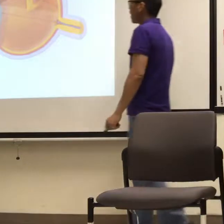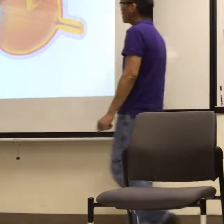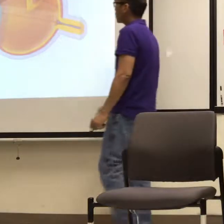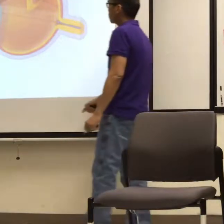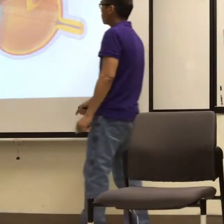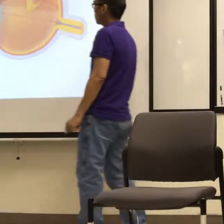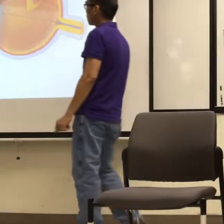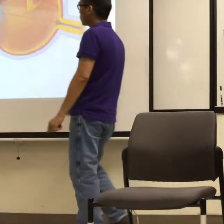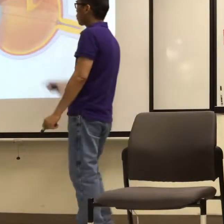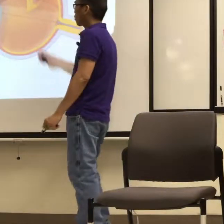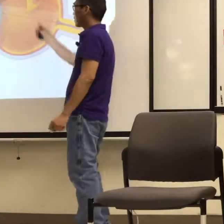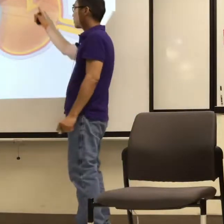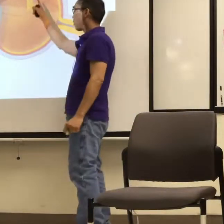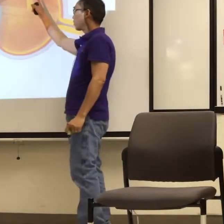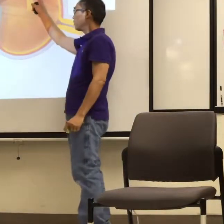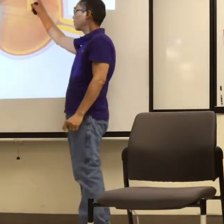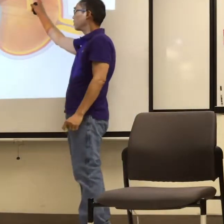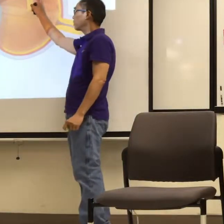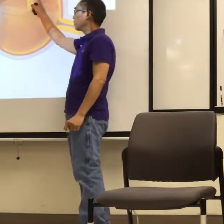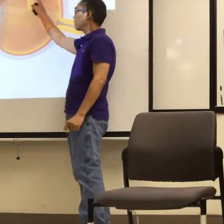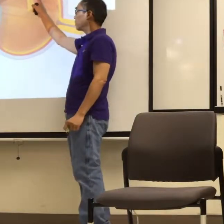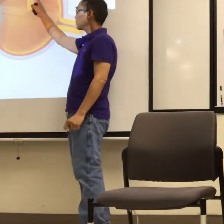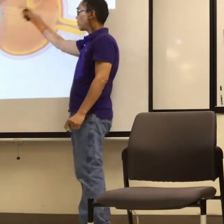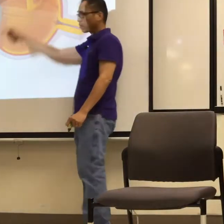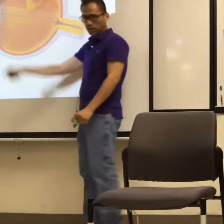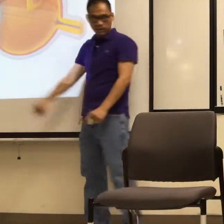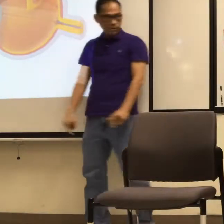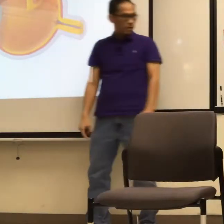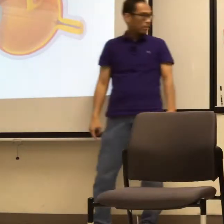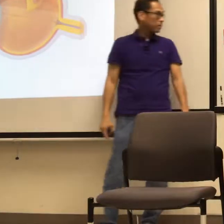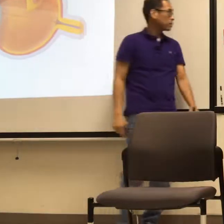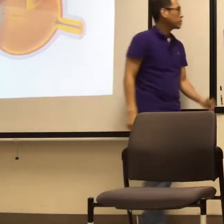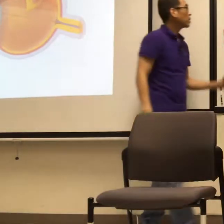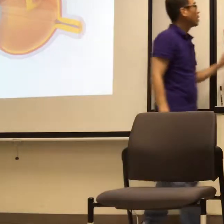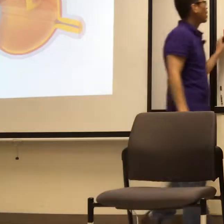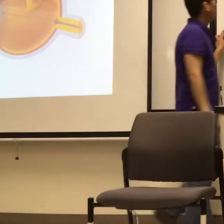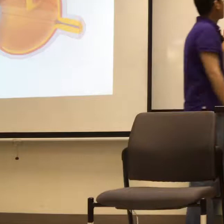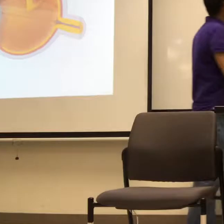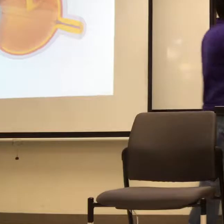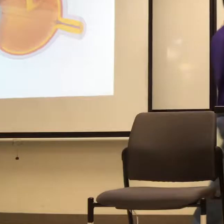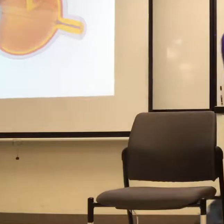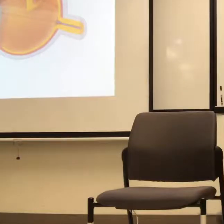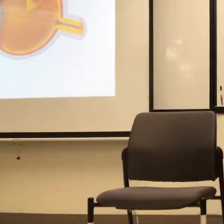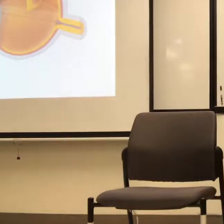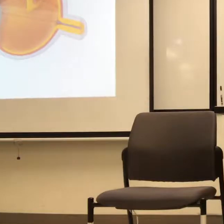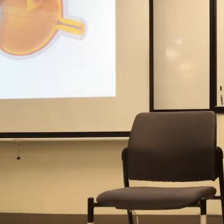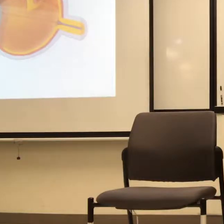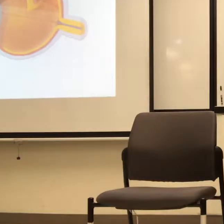Well, it's the vascular tunic. The choroid is a part of it. It's a dark layer there.